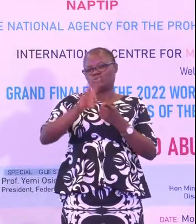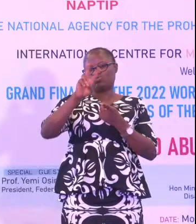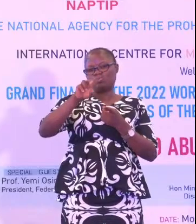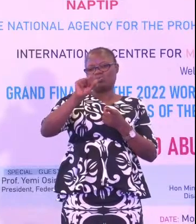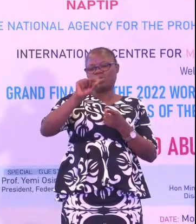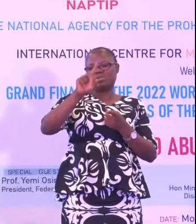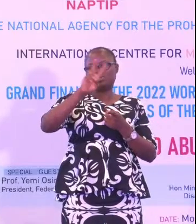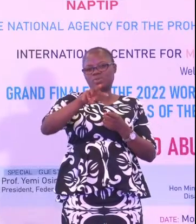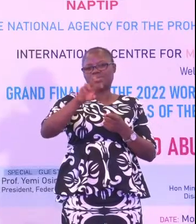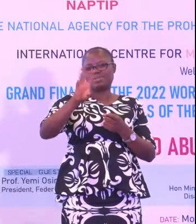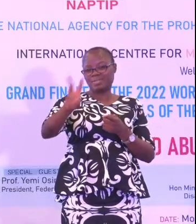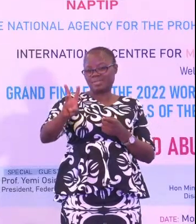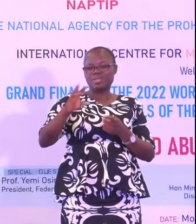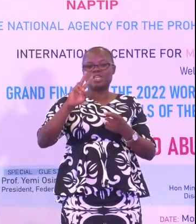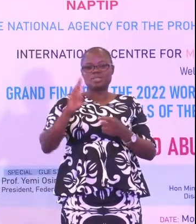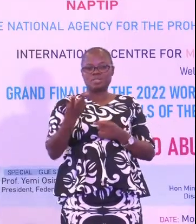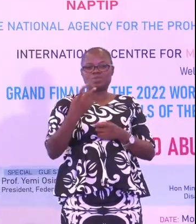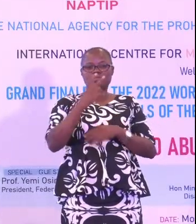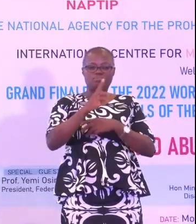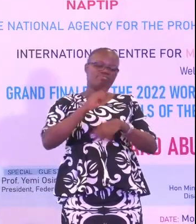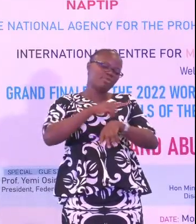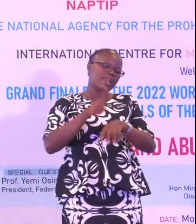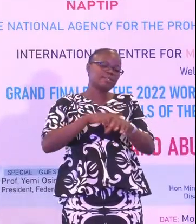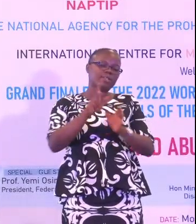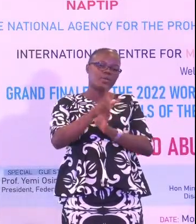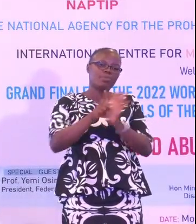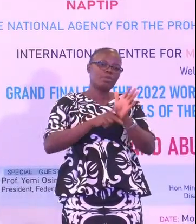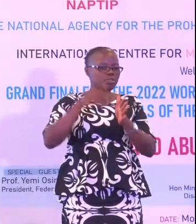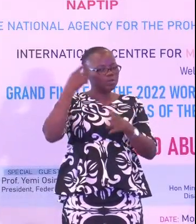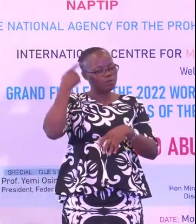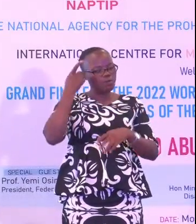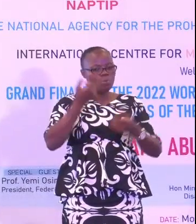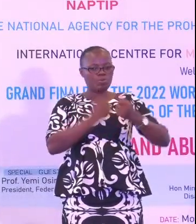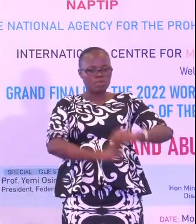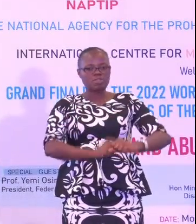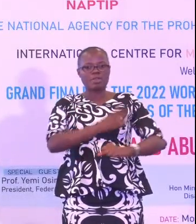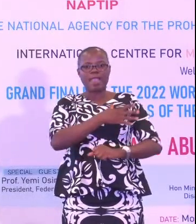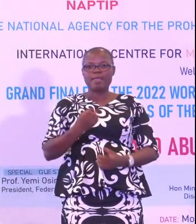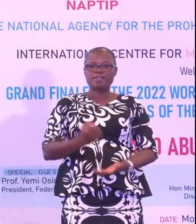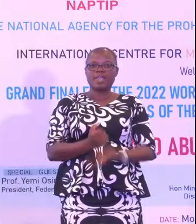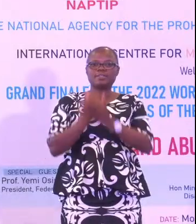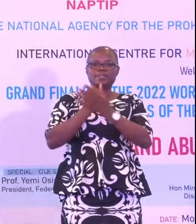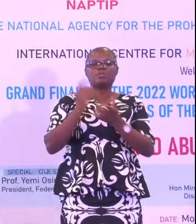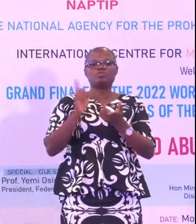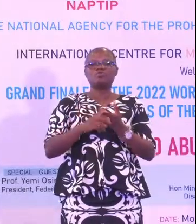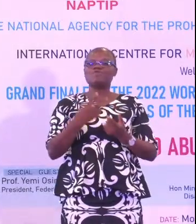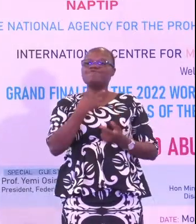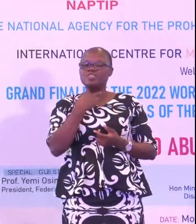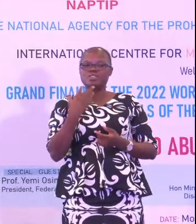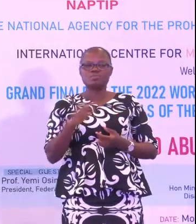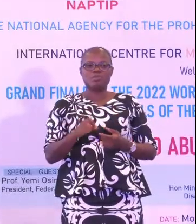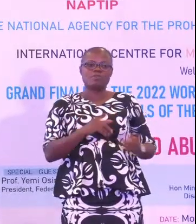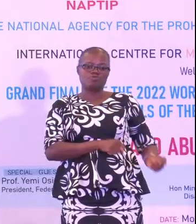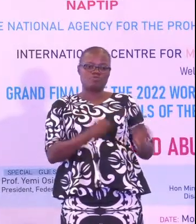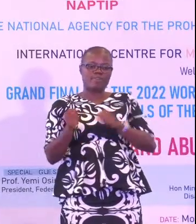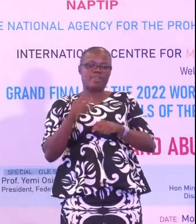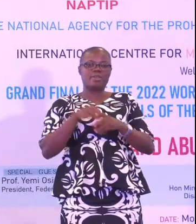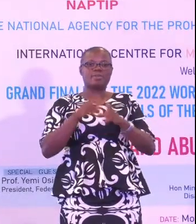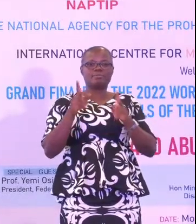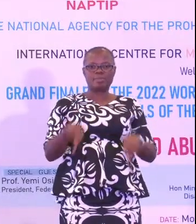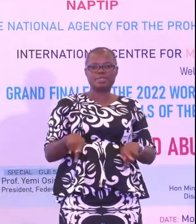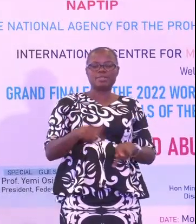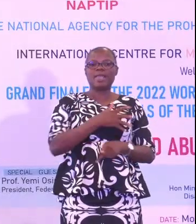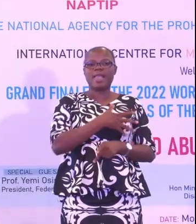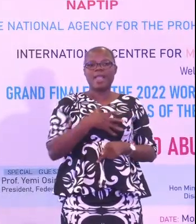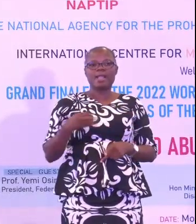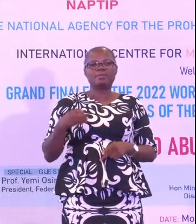2026. Second, the National Policy for Protection and Assistance to Victims of Trafficking in Persons,